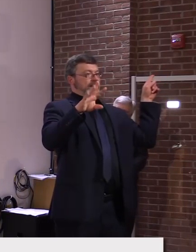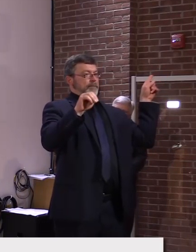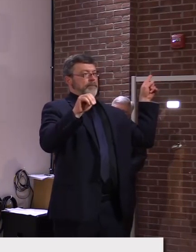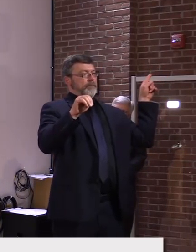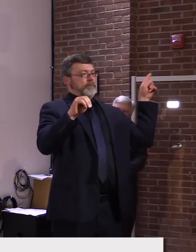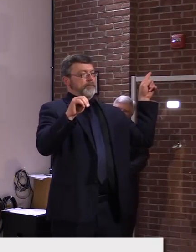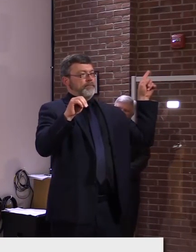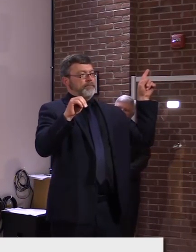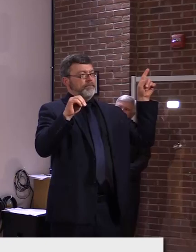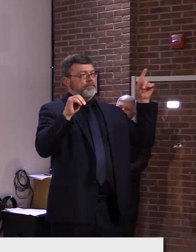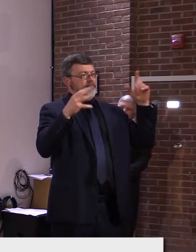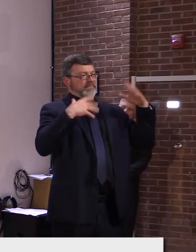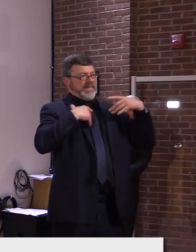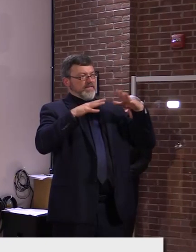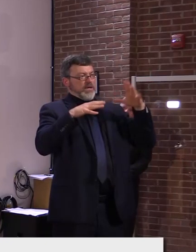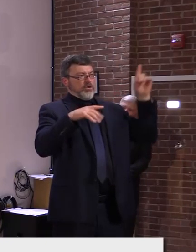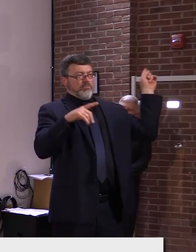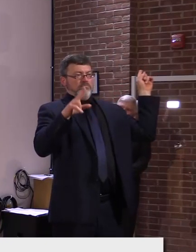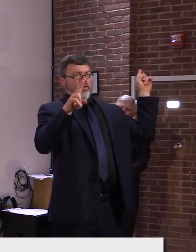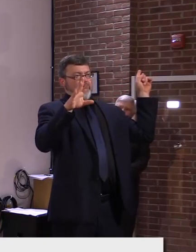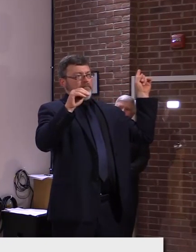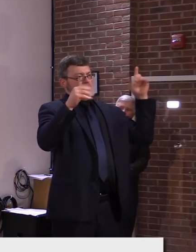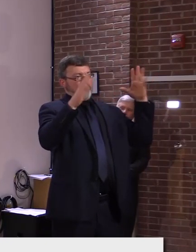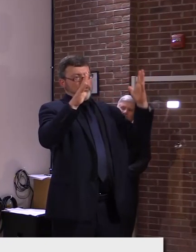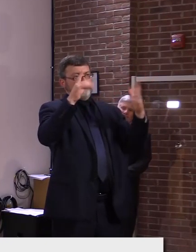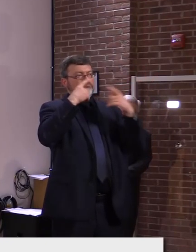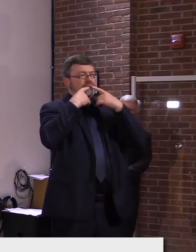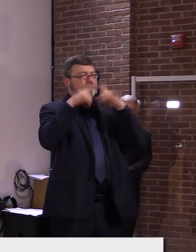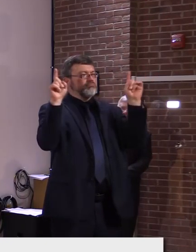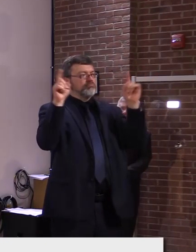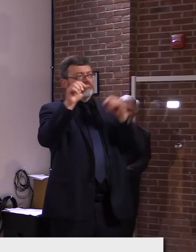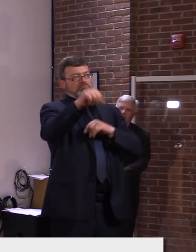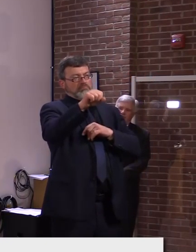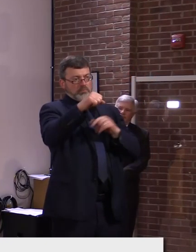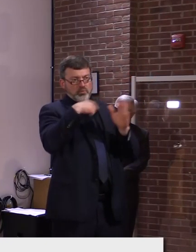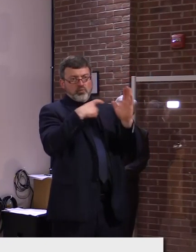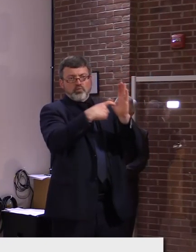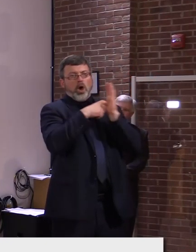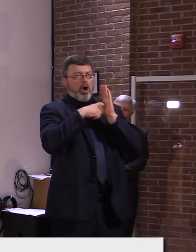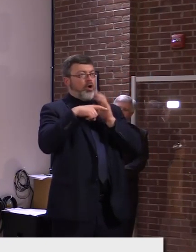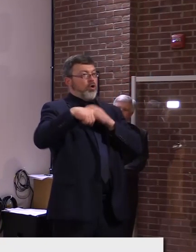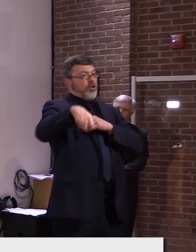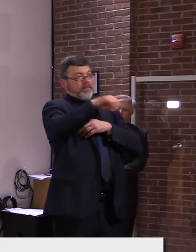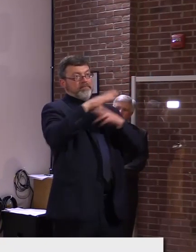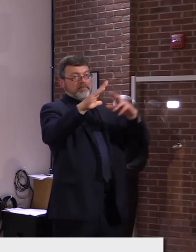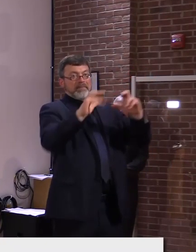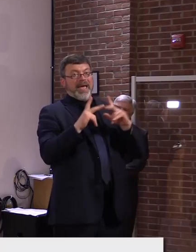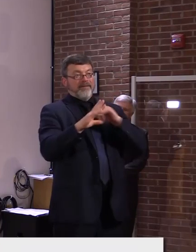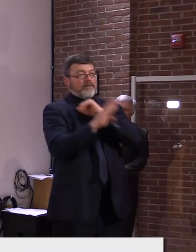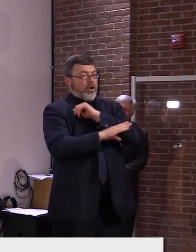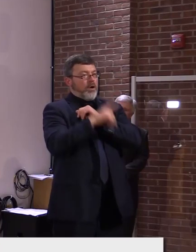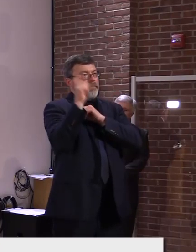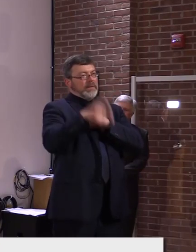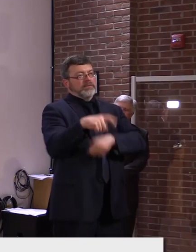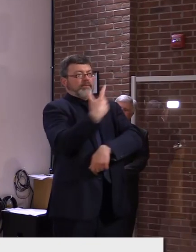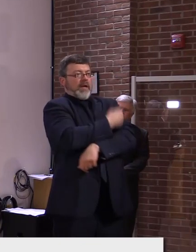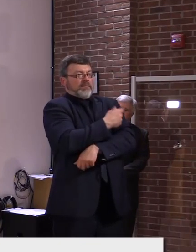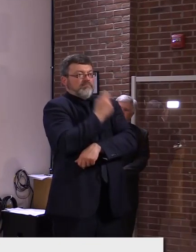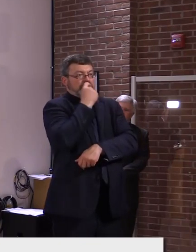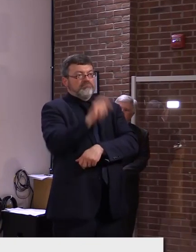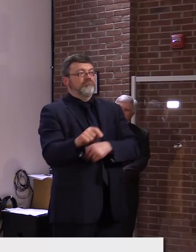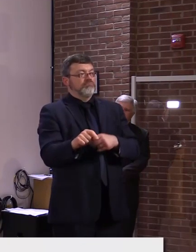said that they are going to be requiring their students to be vaccinated. I'm not sure about the state colleges at this point.